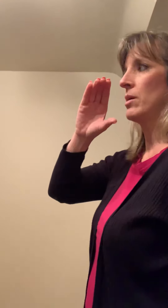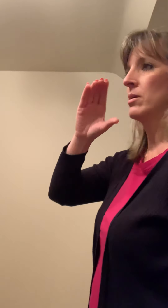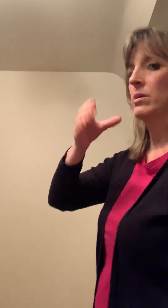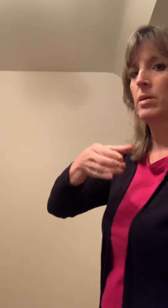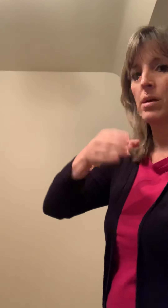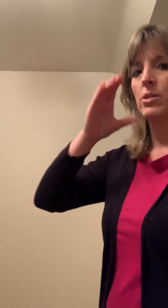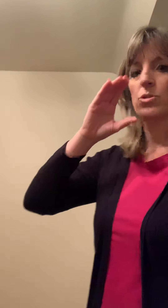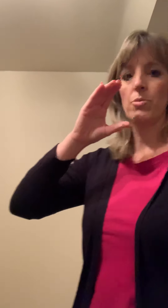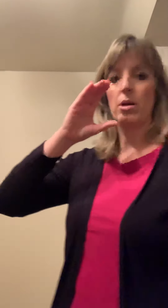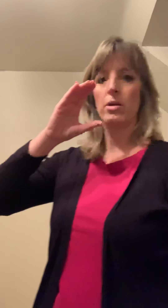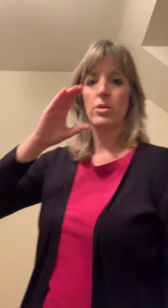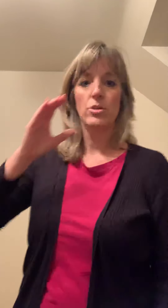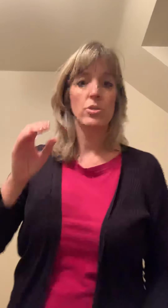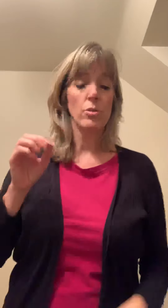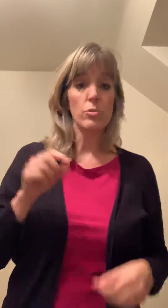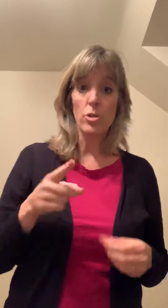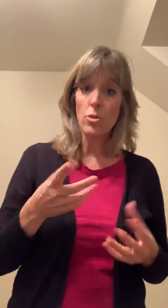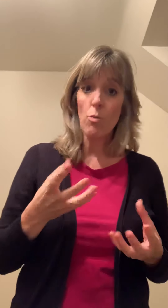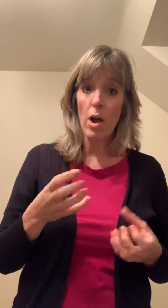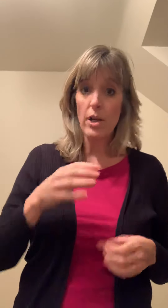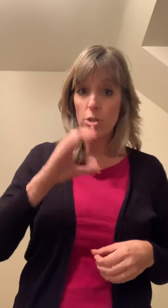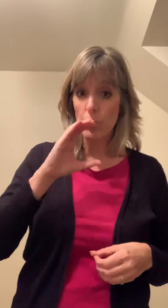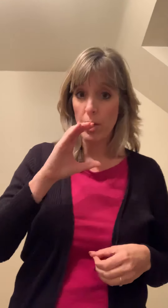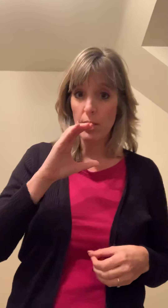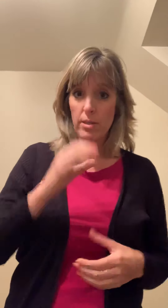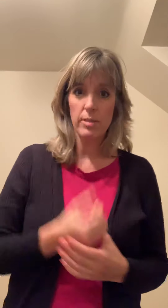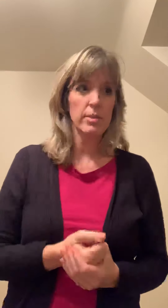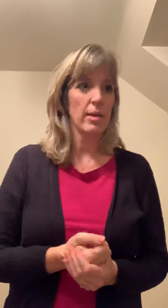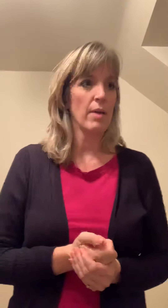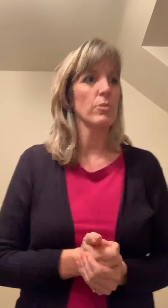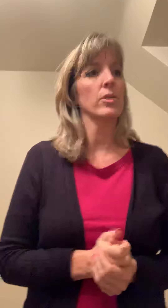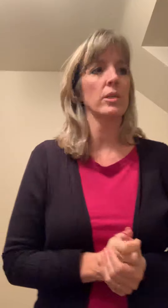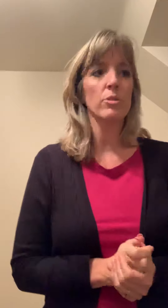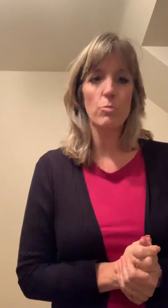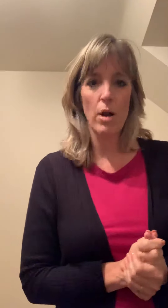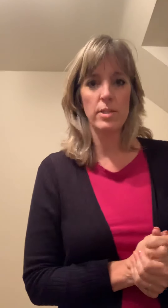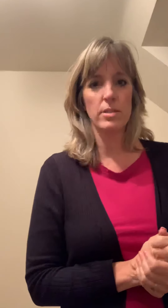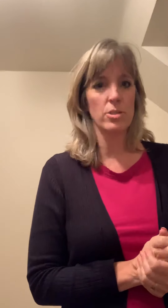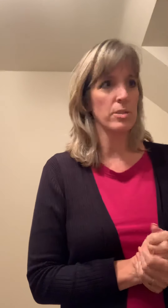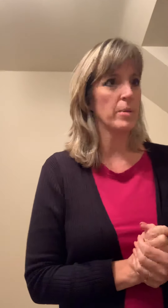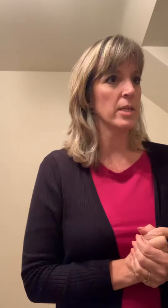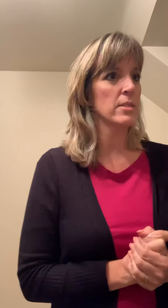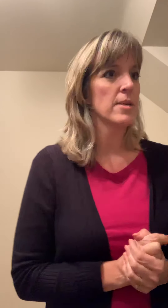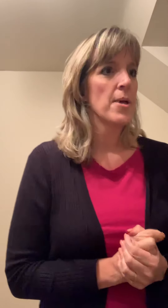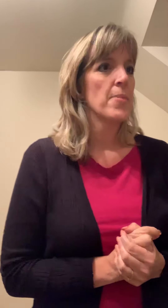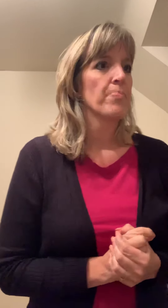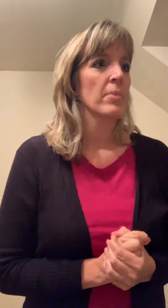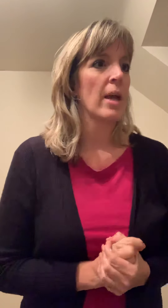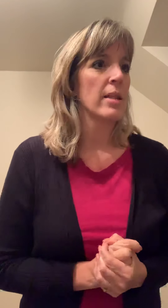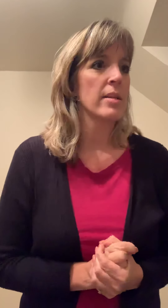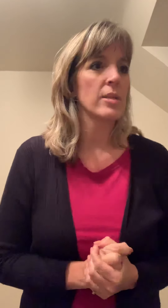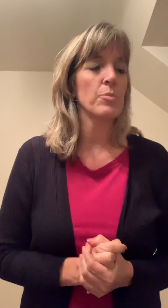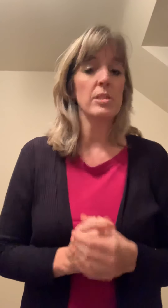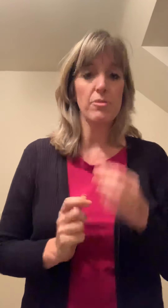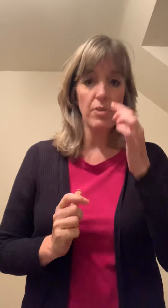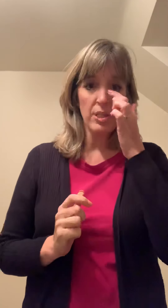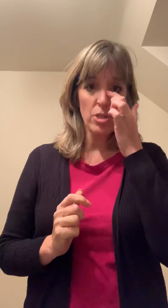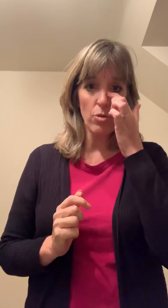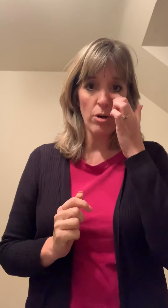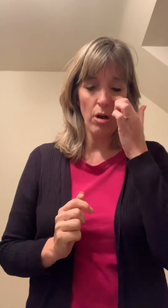Drink, drink. So do you want a drink? Okay, we're going to learn want in just a minute. Okay, the next one is finished or all